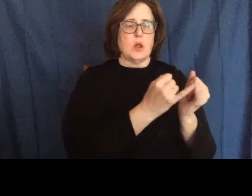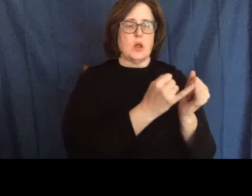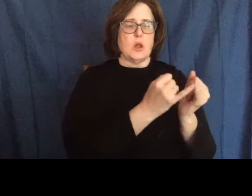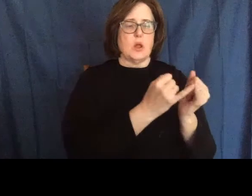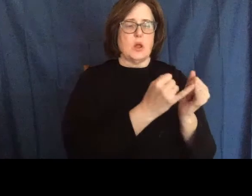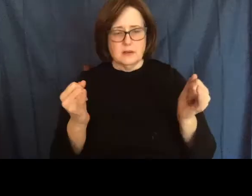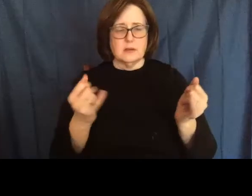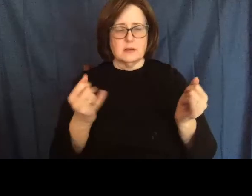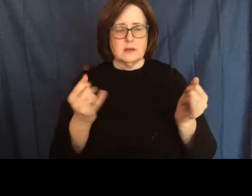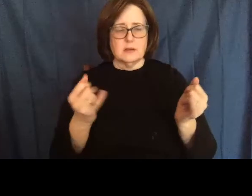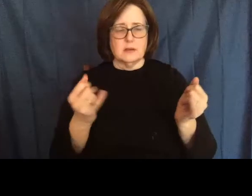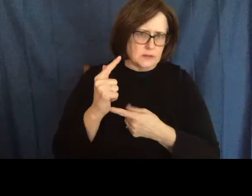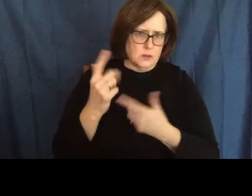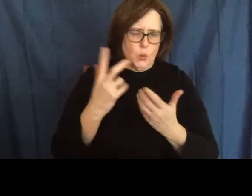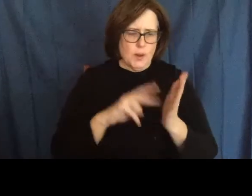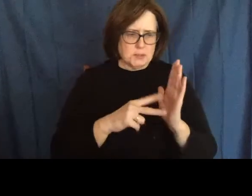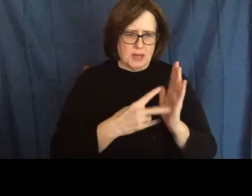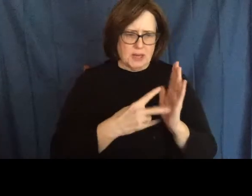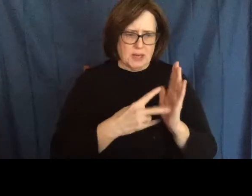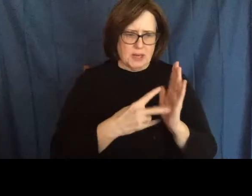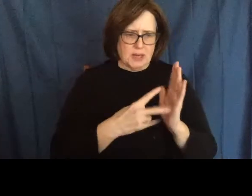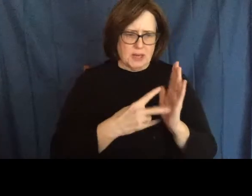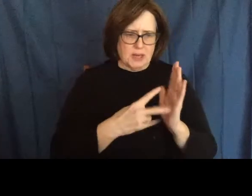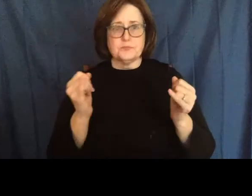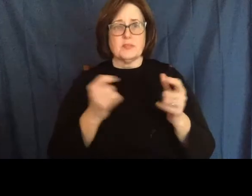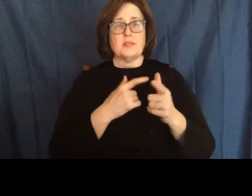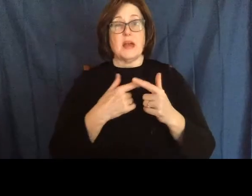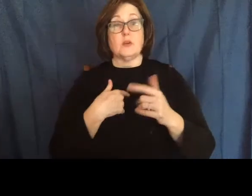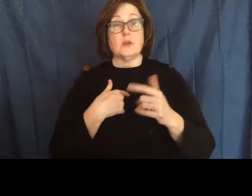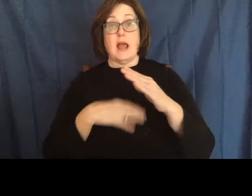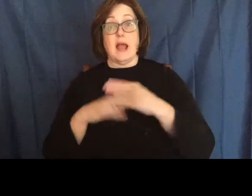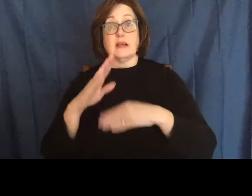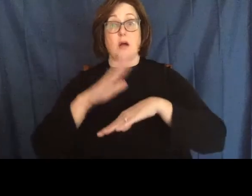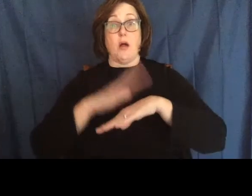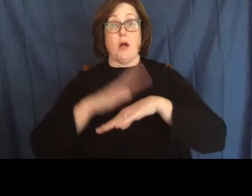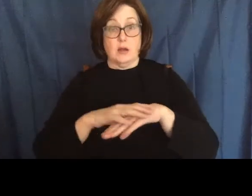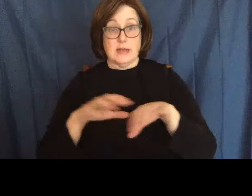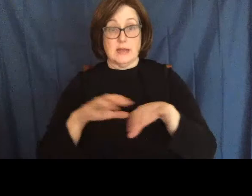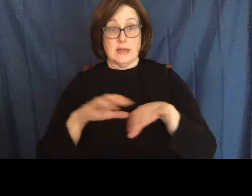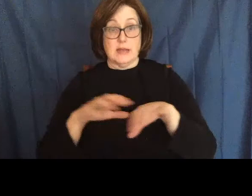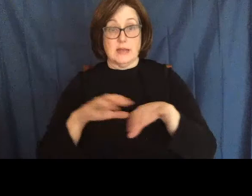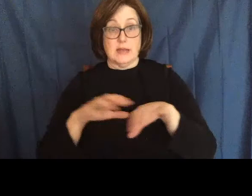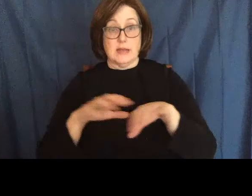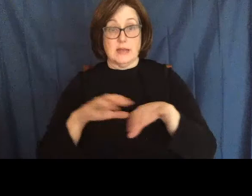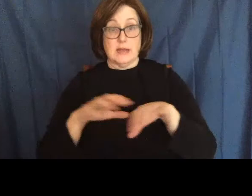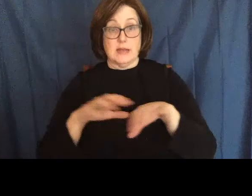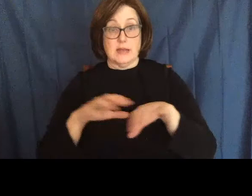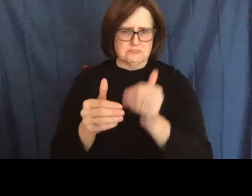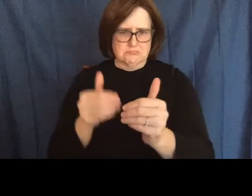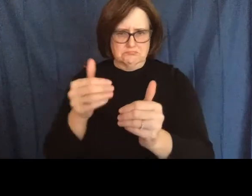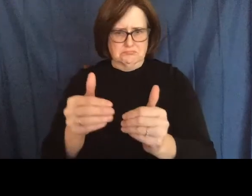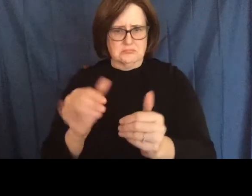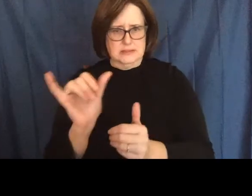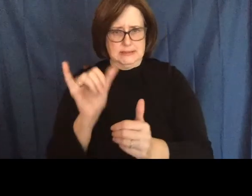about coding. Then they do a hands-on guided activity with CodeJumper where they practice that same type